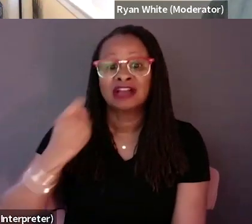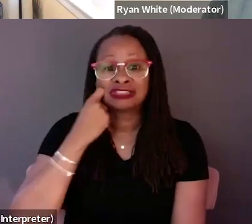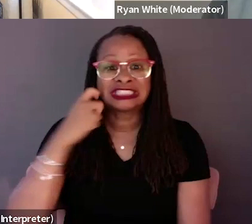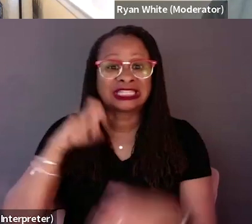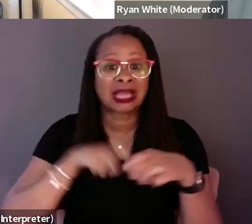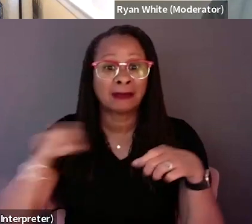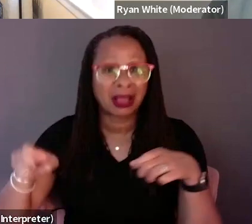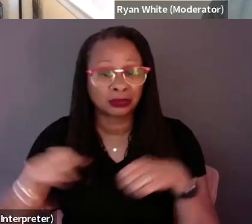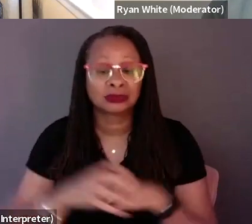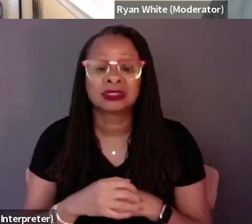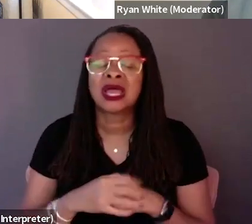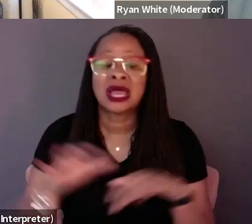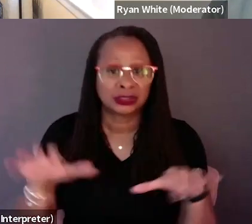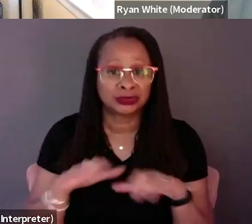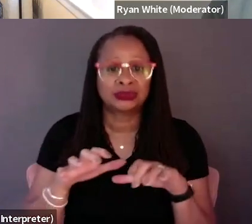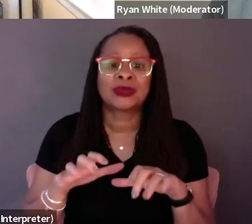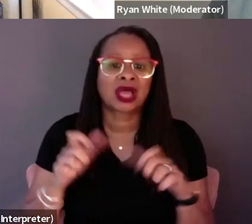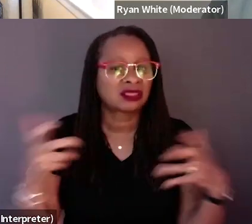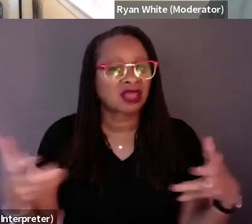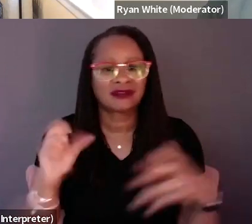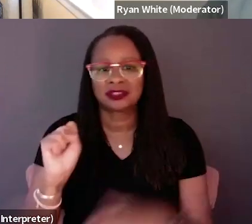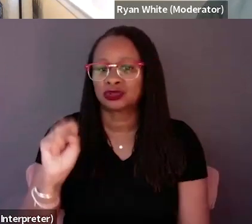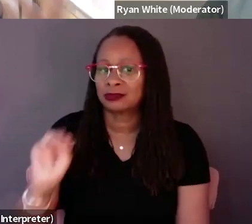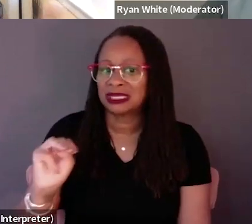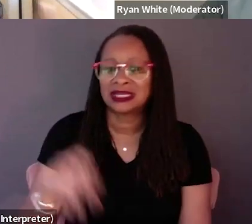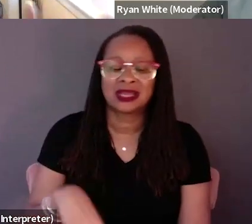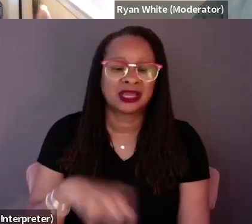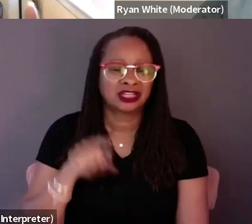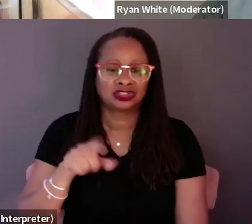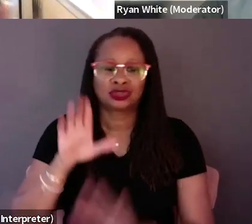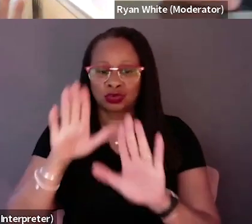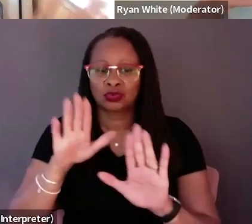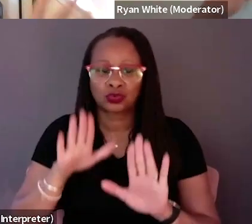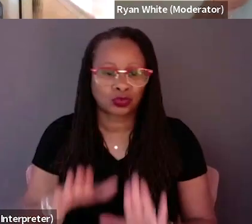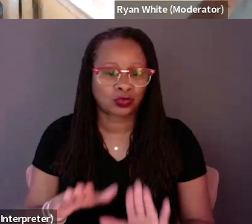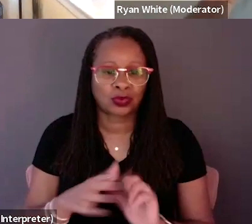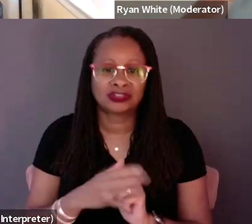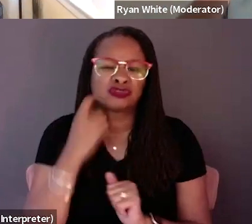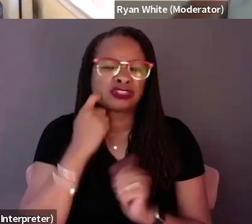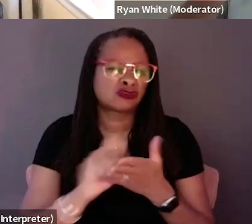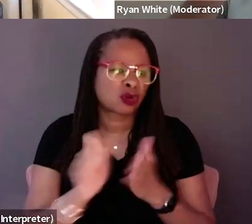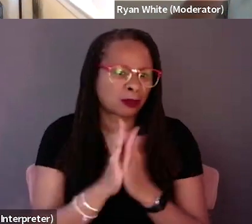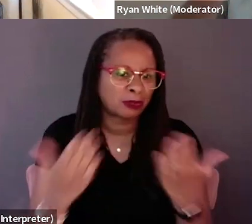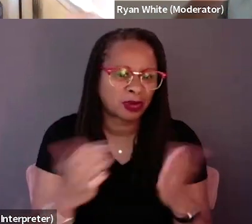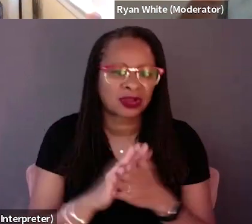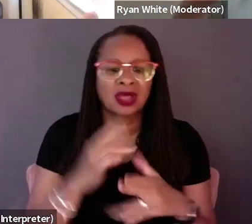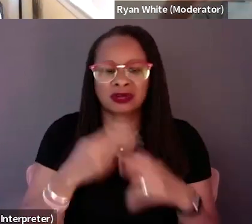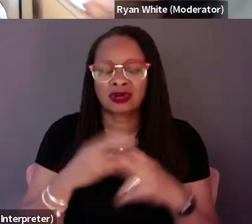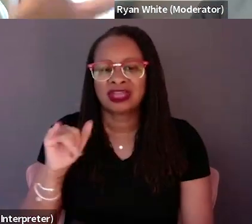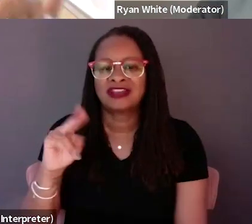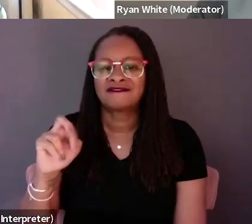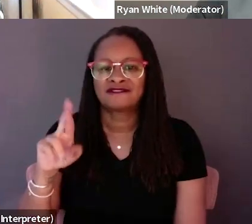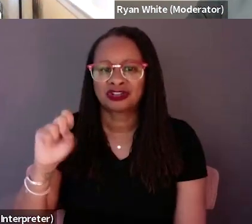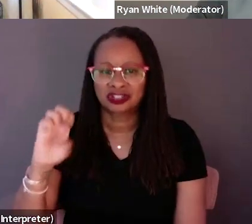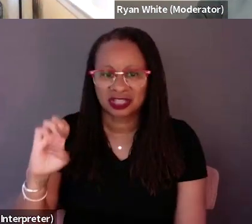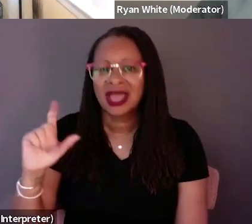come out and was doing tons of social media. Like she's a great, actually, she just has a book out right now called Inverse Cowgirl,